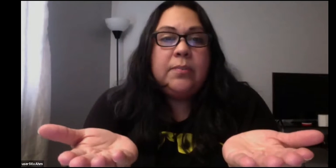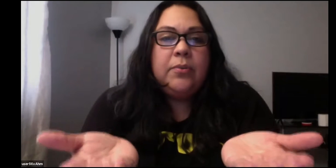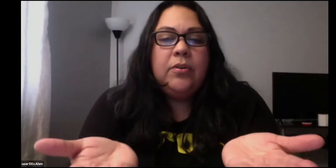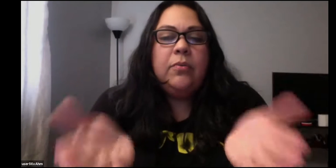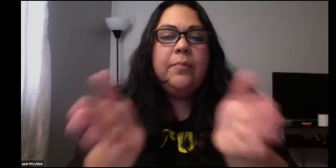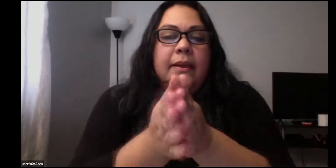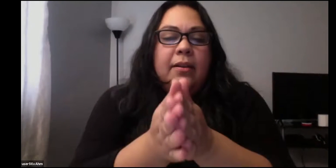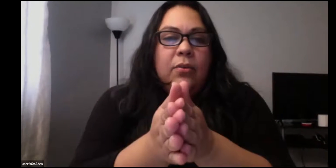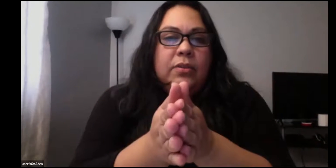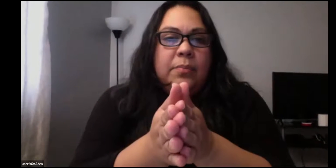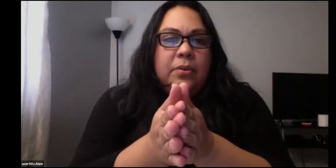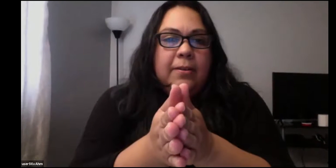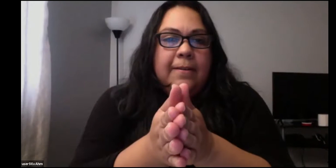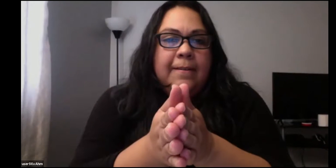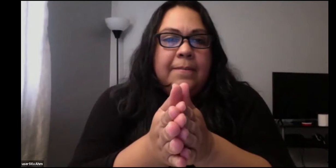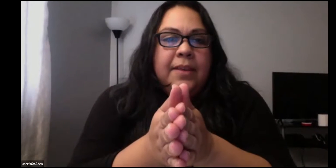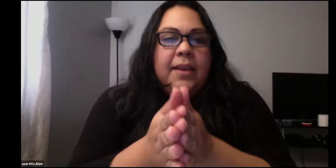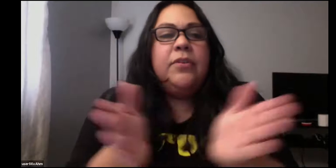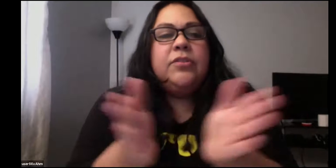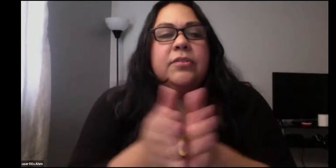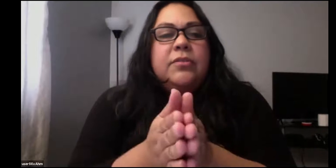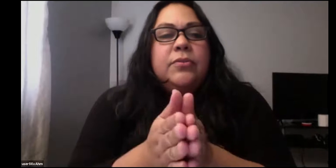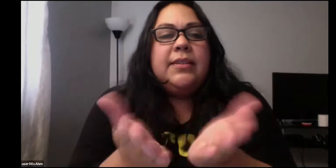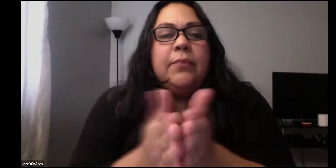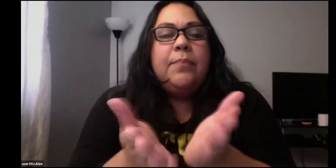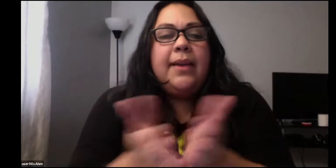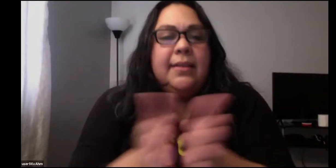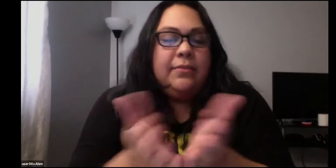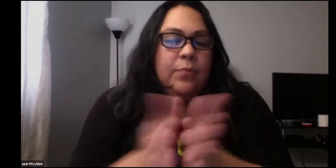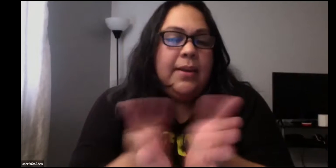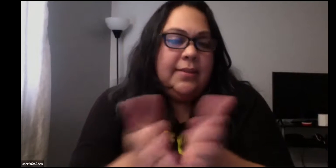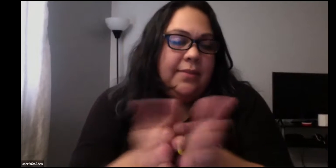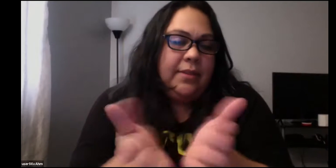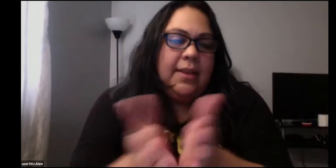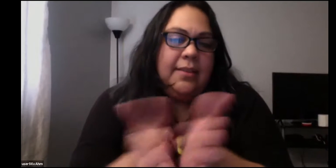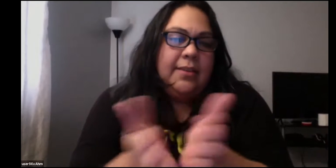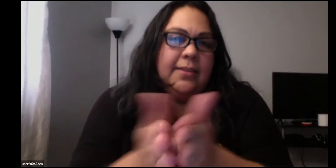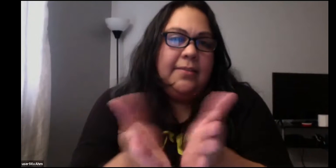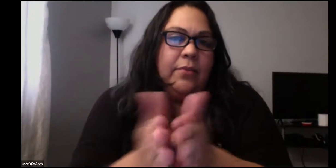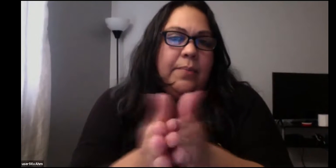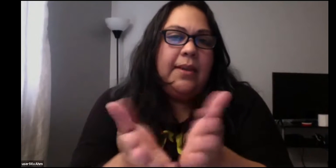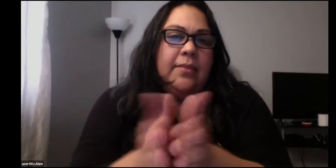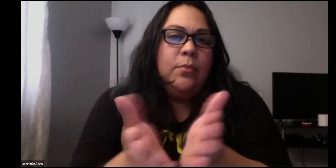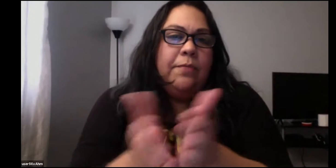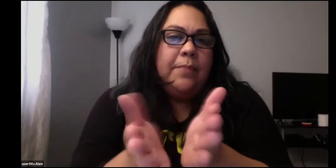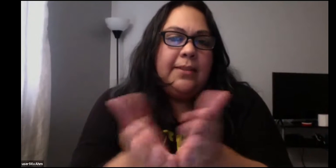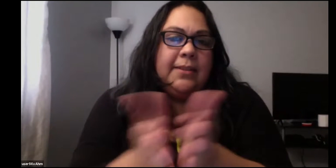book would be close the book. If you just do the sign repetitively like this, you repeat the movement,